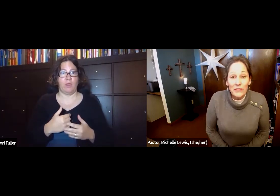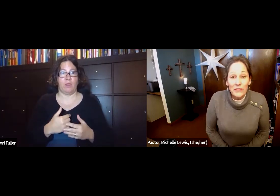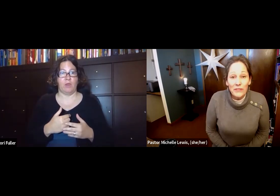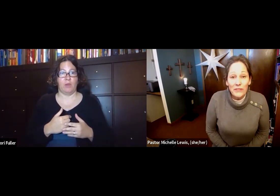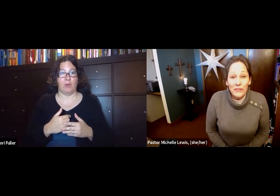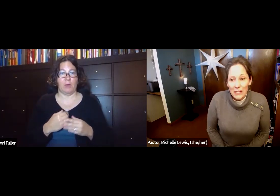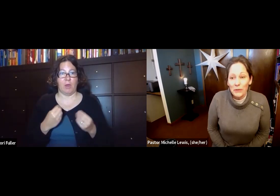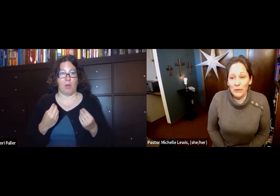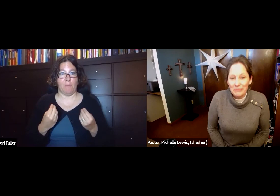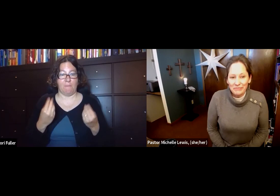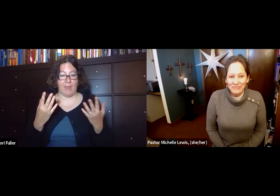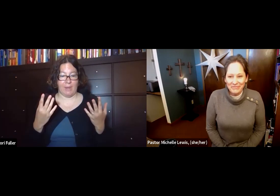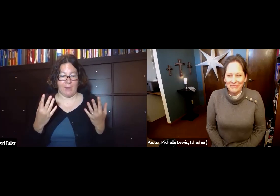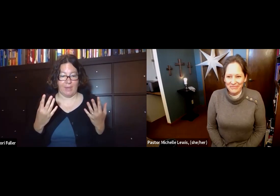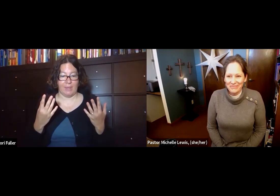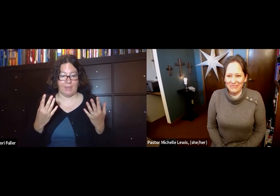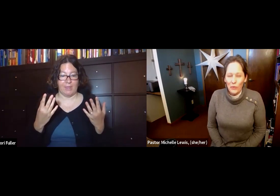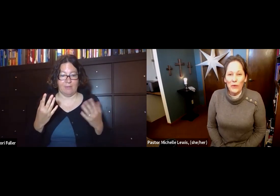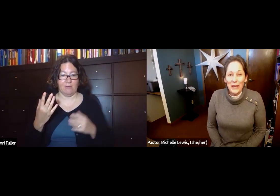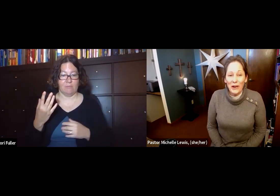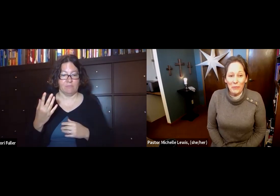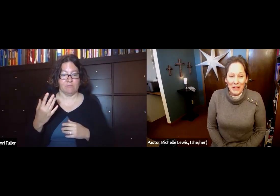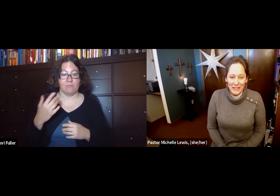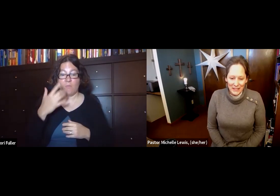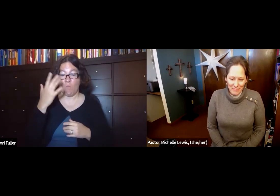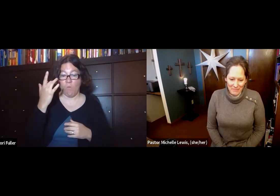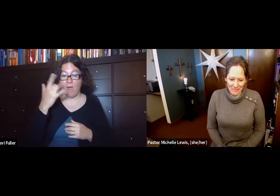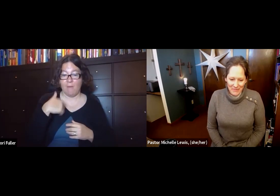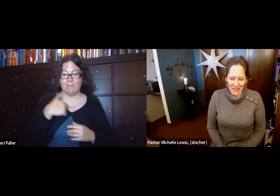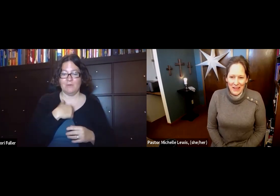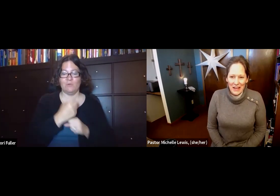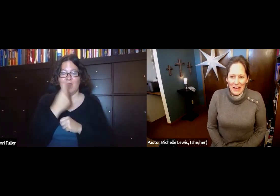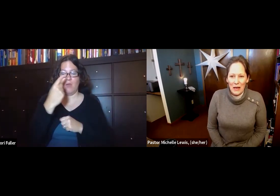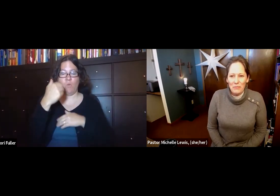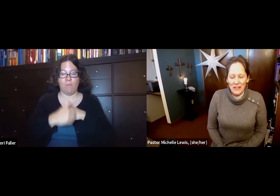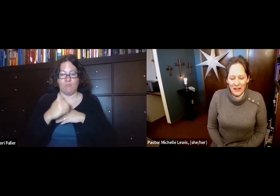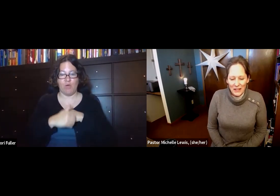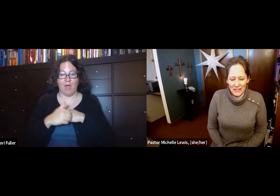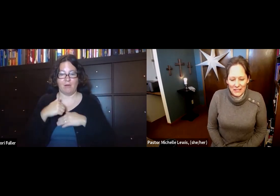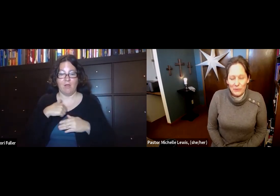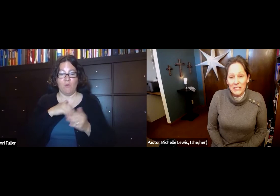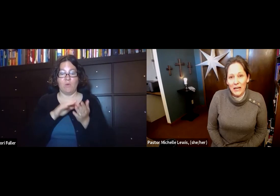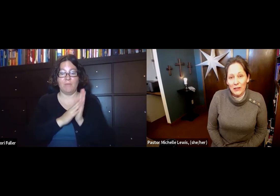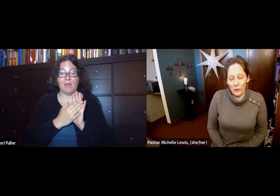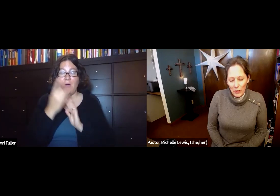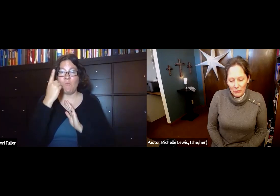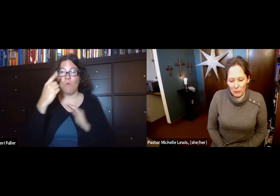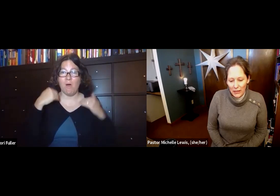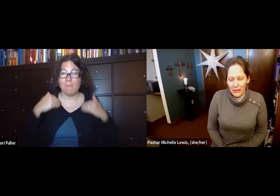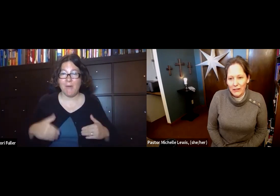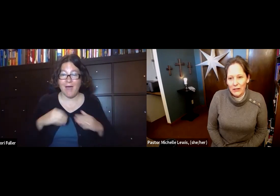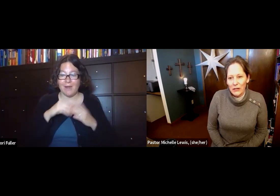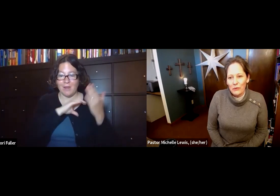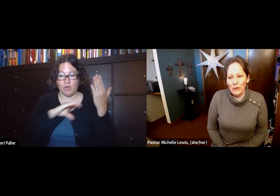The invitation to the table. We are many, and because we take the one